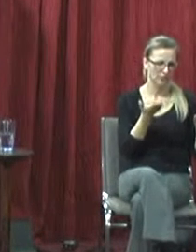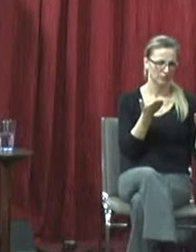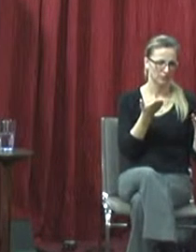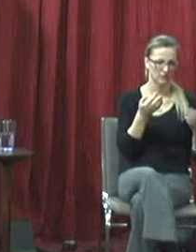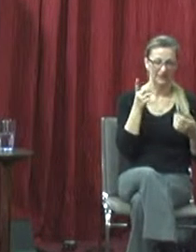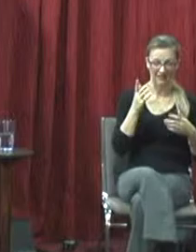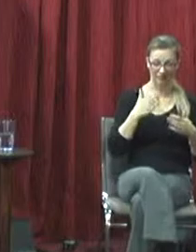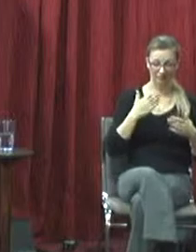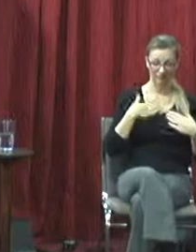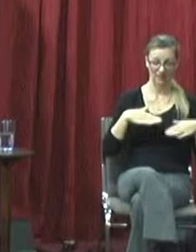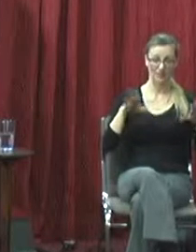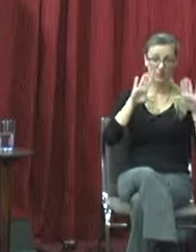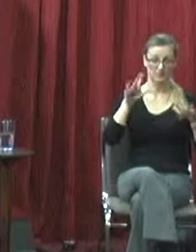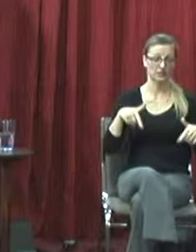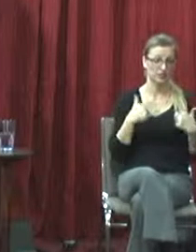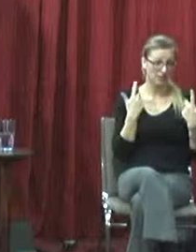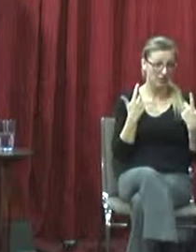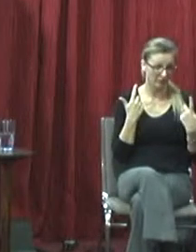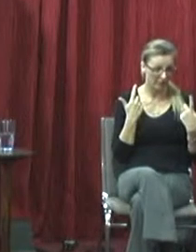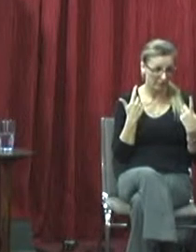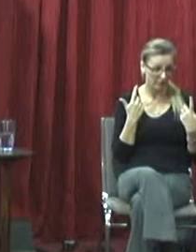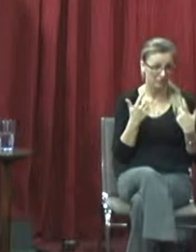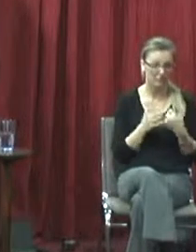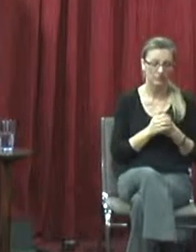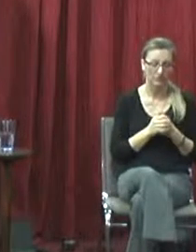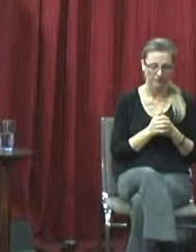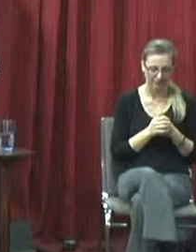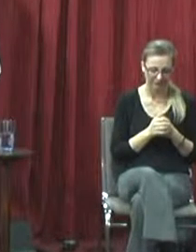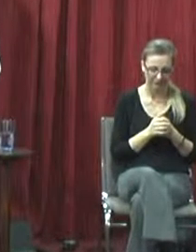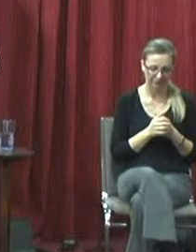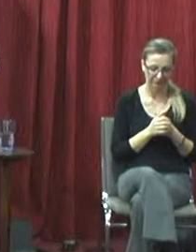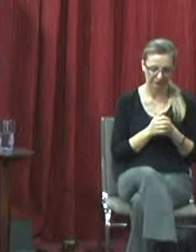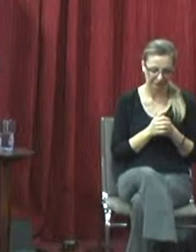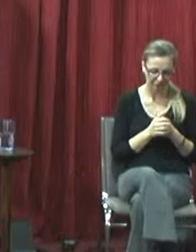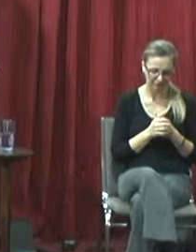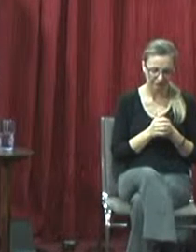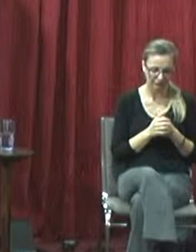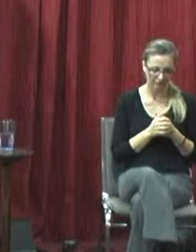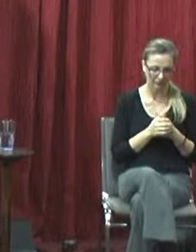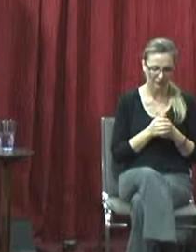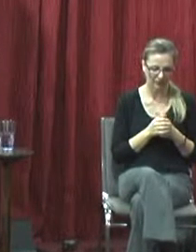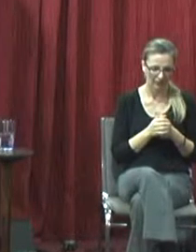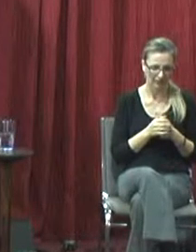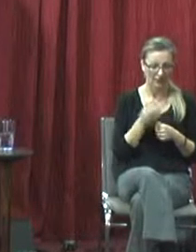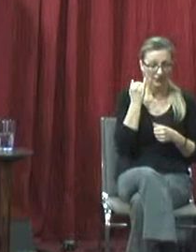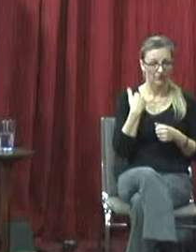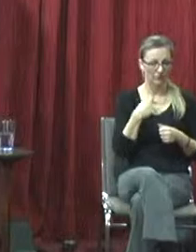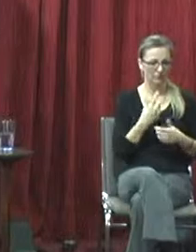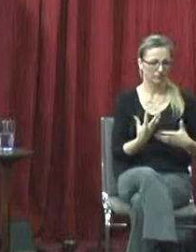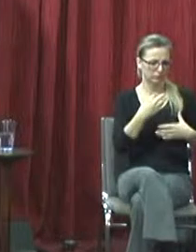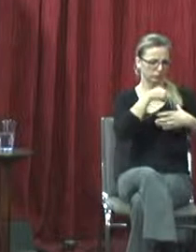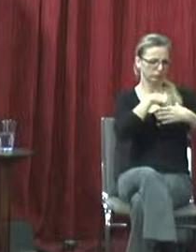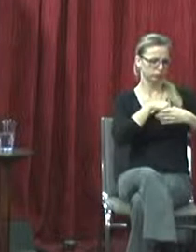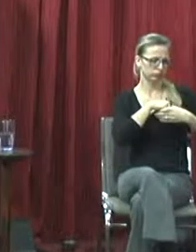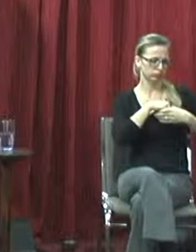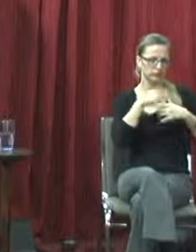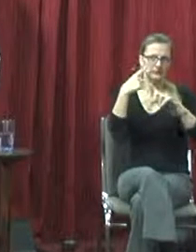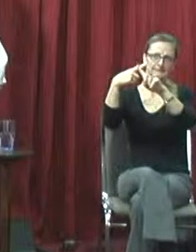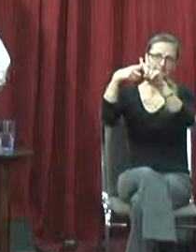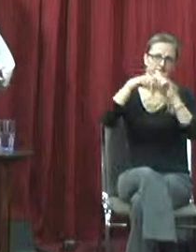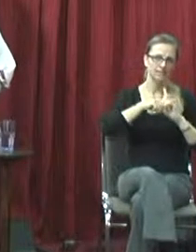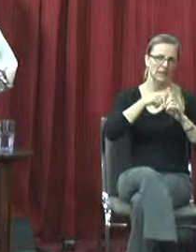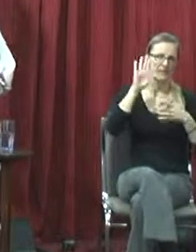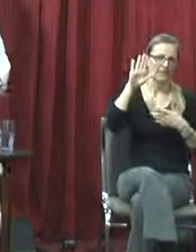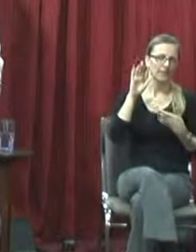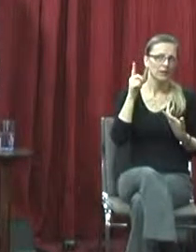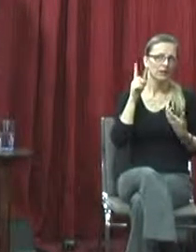giving his life so that by receiving him, we could become children of God. So we're going to dig